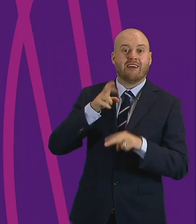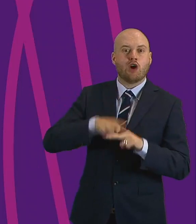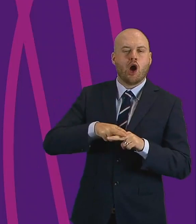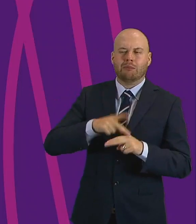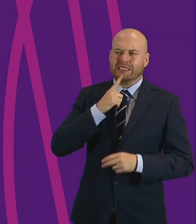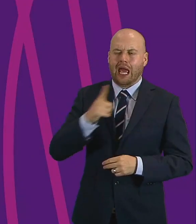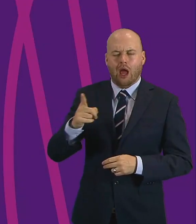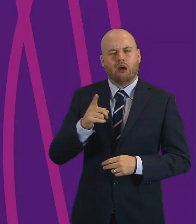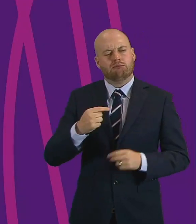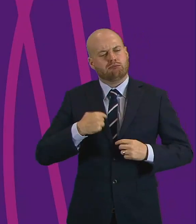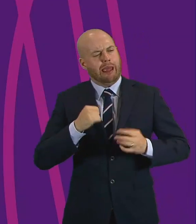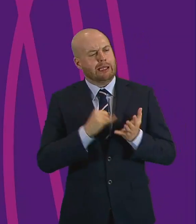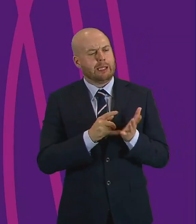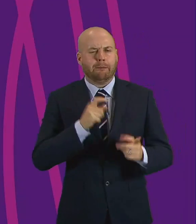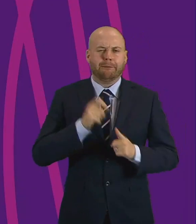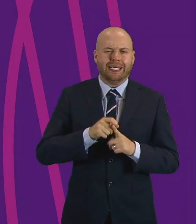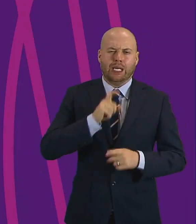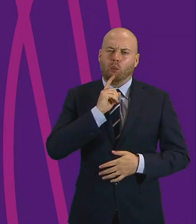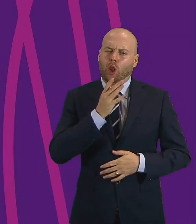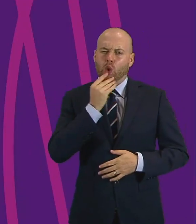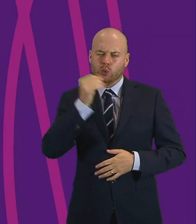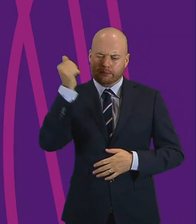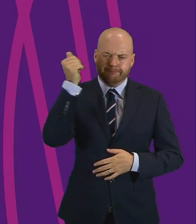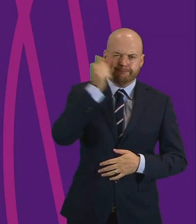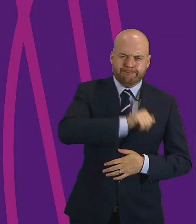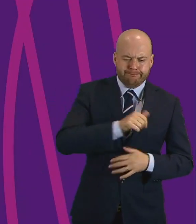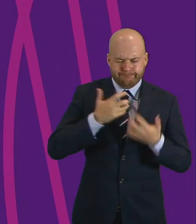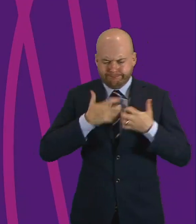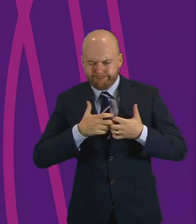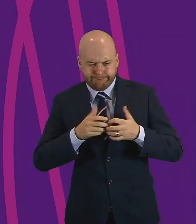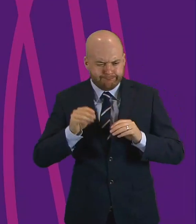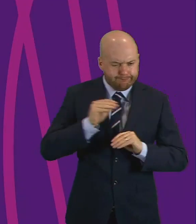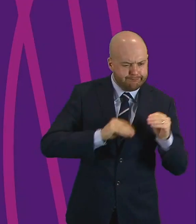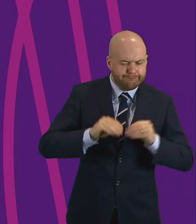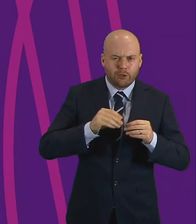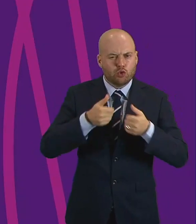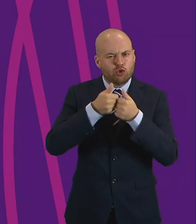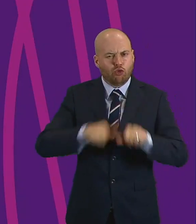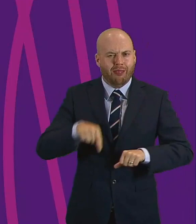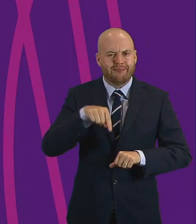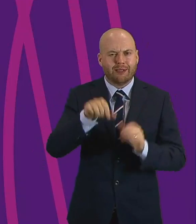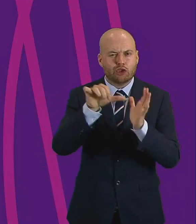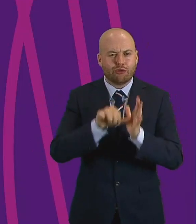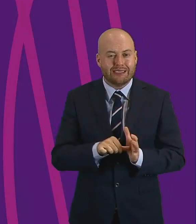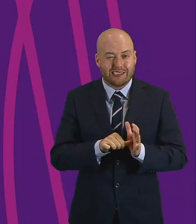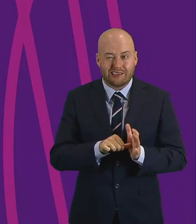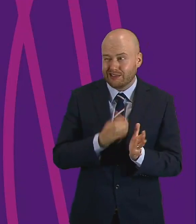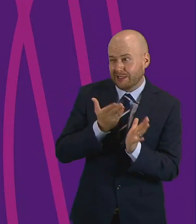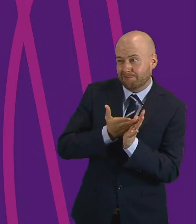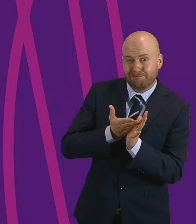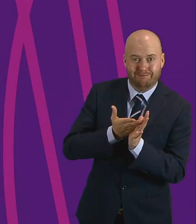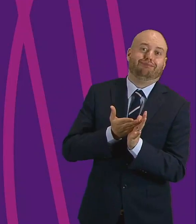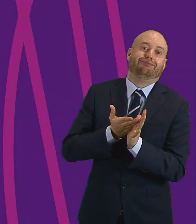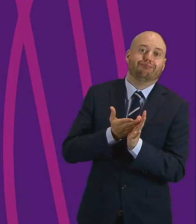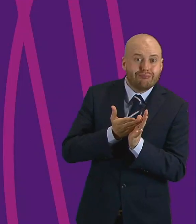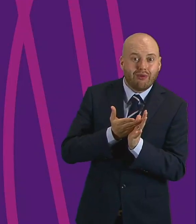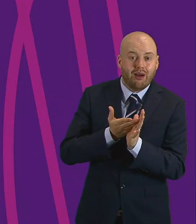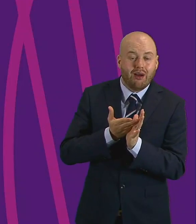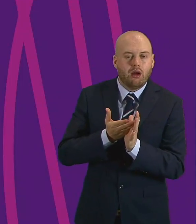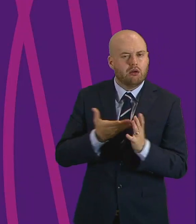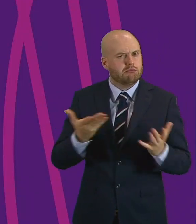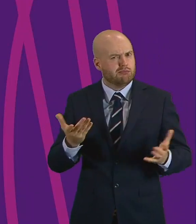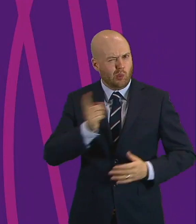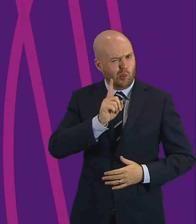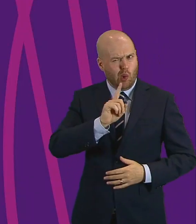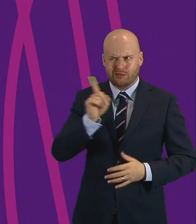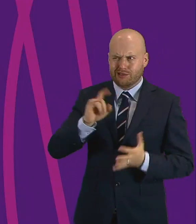ingenuity to solve this crisis. So what's the SNP's reaction been to this pandemic? What is